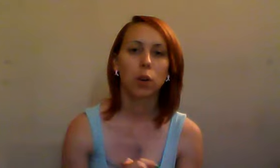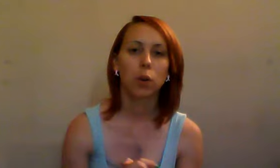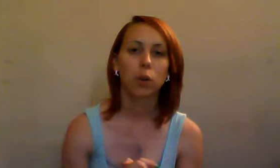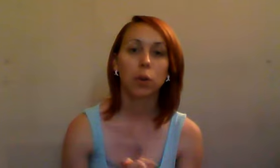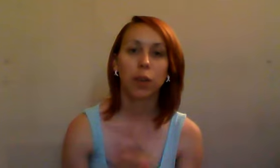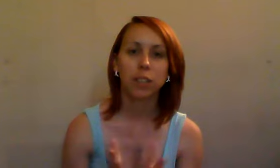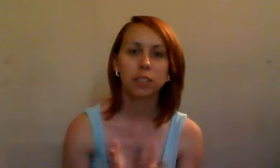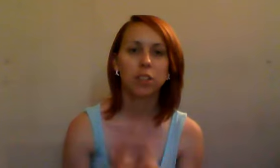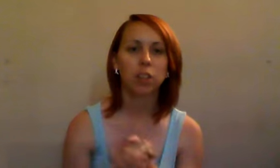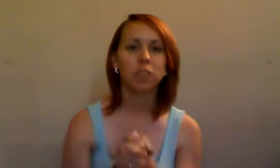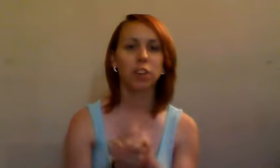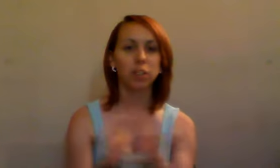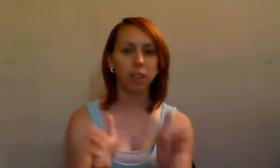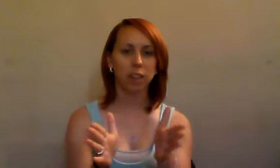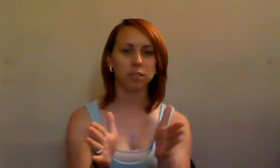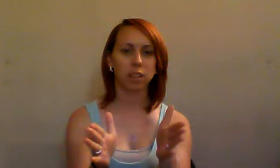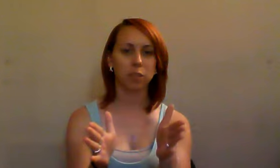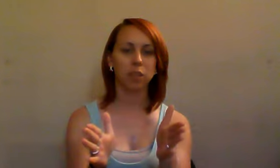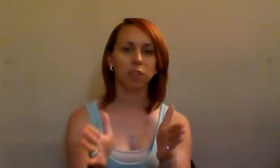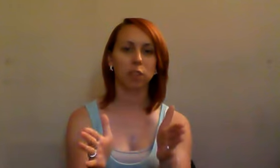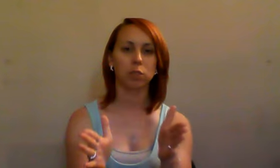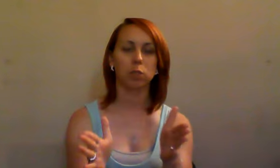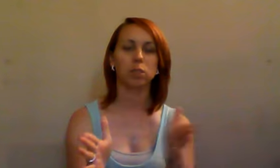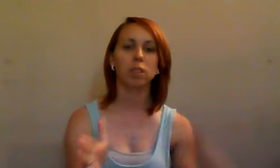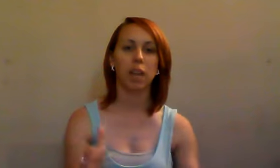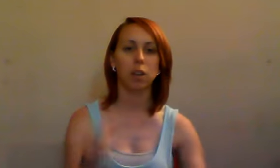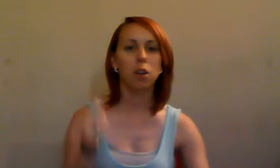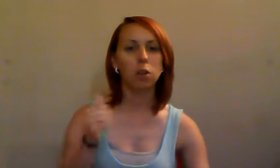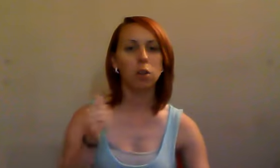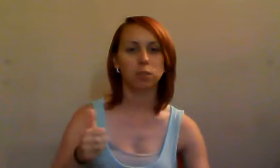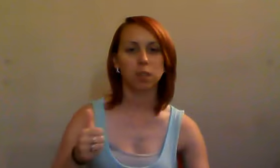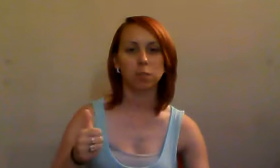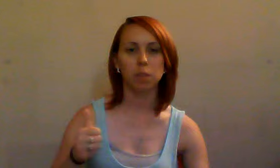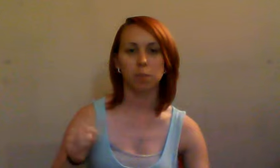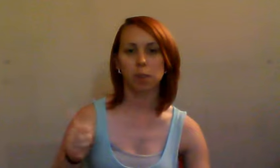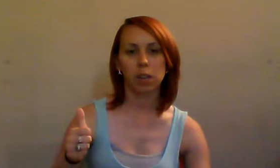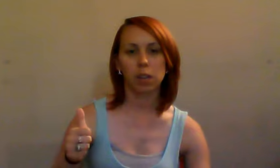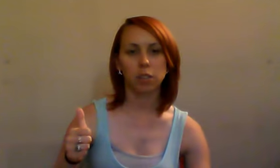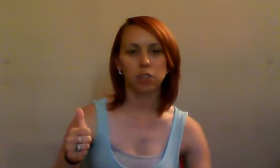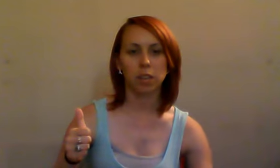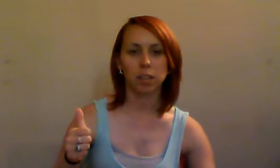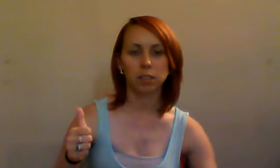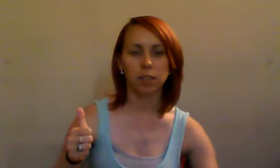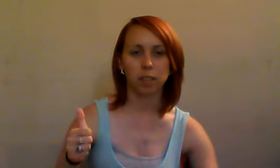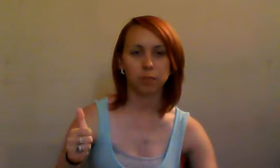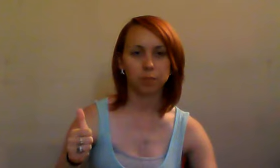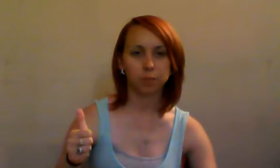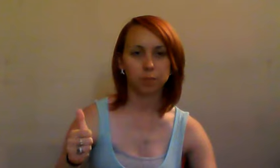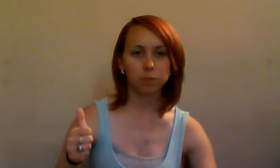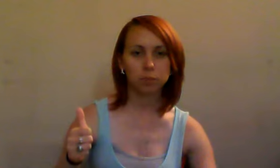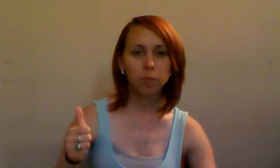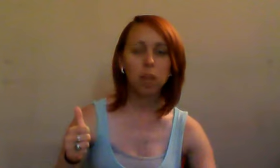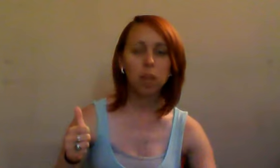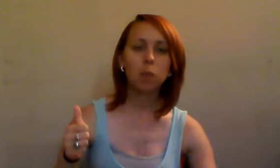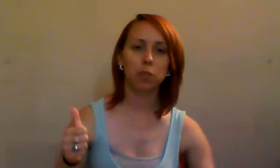So go ahead and get started. The very last sign that we left off with was 10, which was thumbs up, and you shake it, 10. Moving